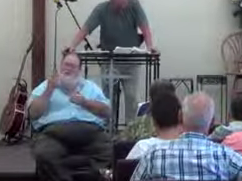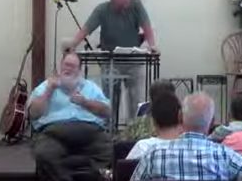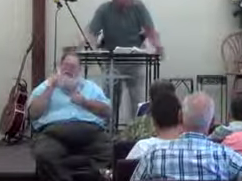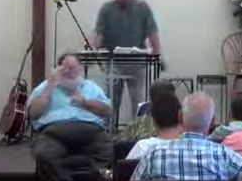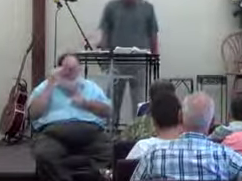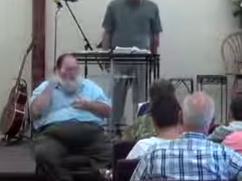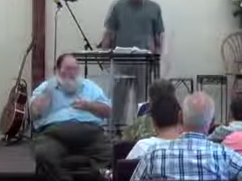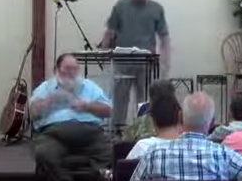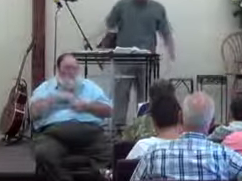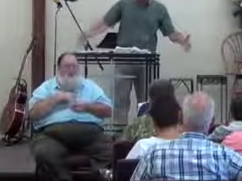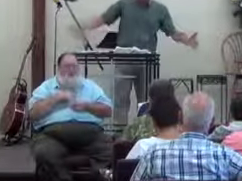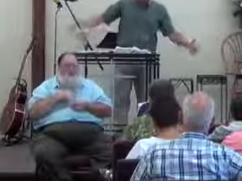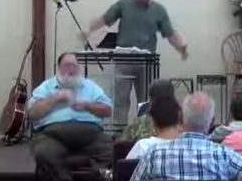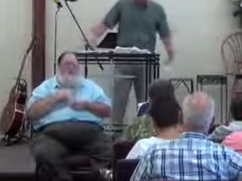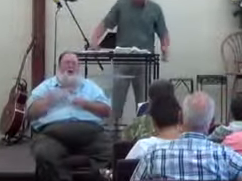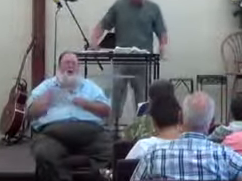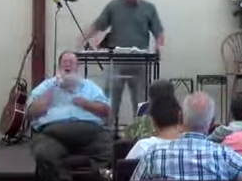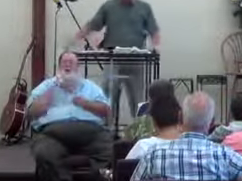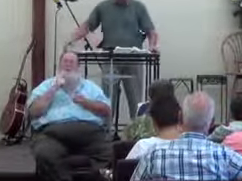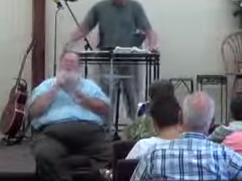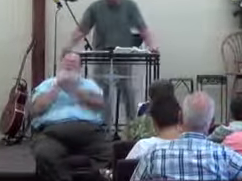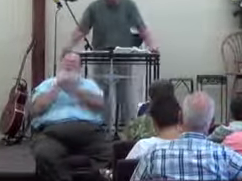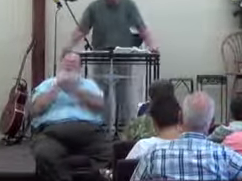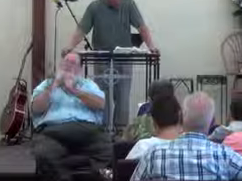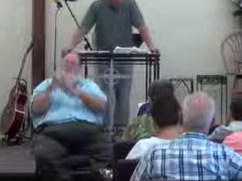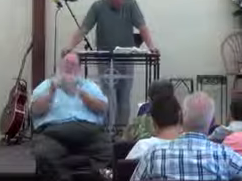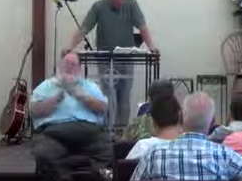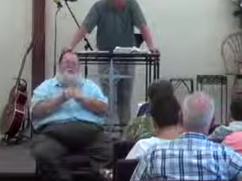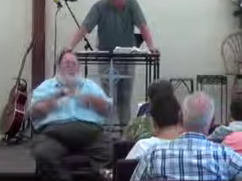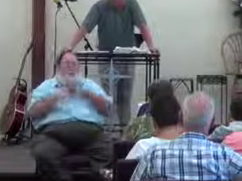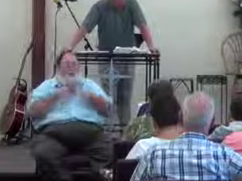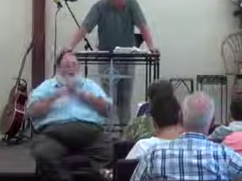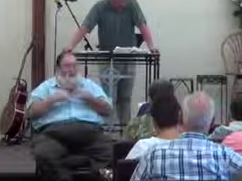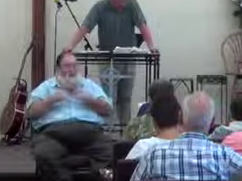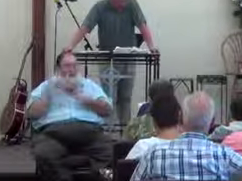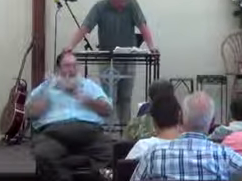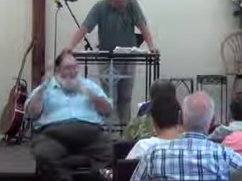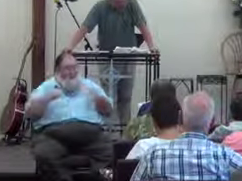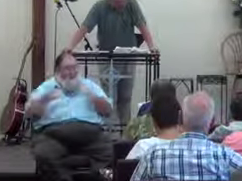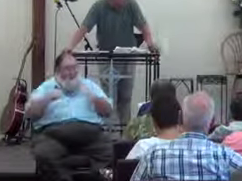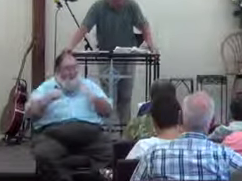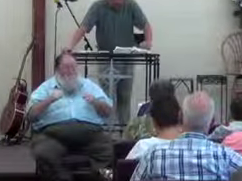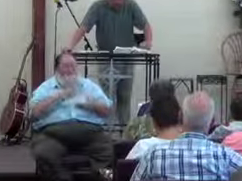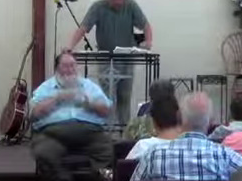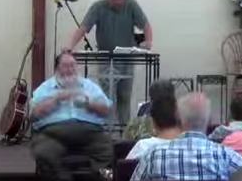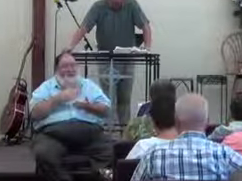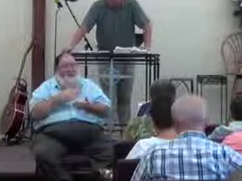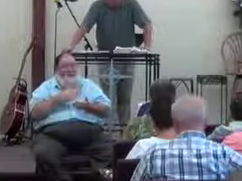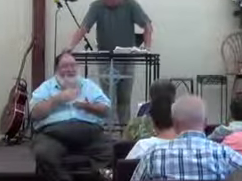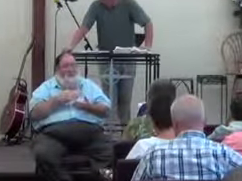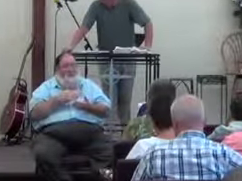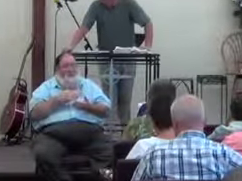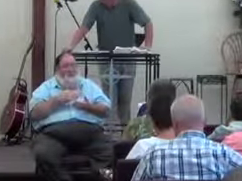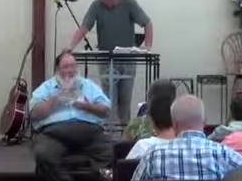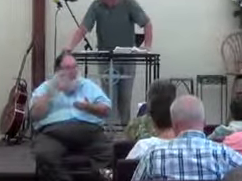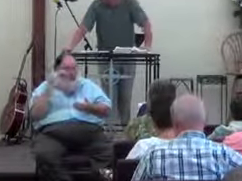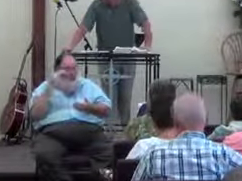noise? Why do we worship with gladness? Why do we come into his presence with joyful songs? Verse 3 says, because the Lord is